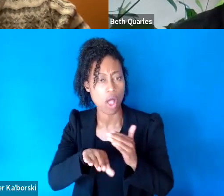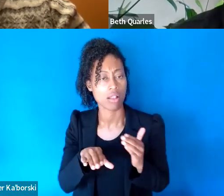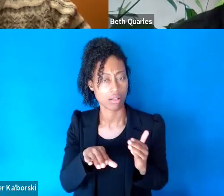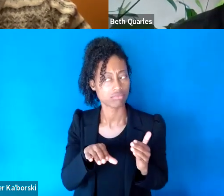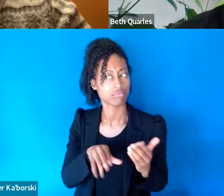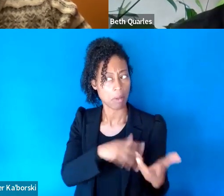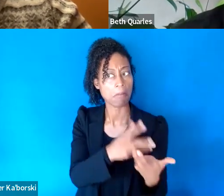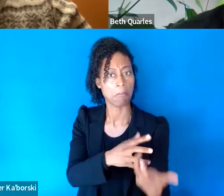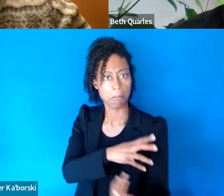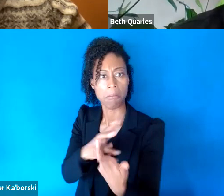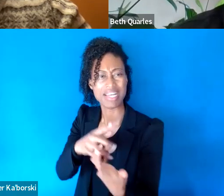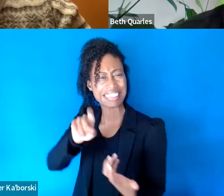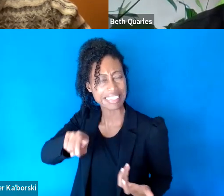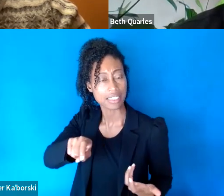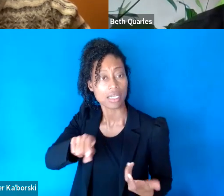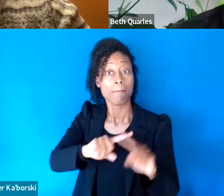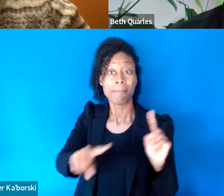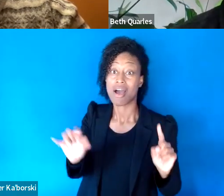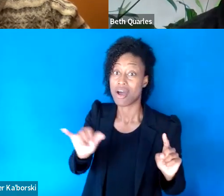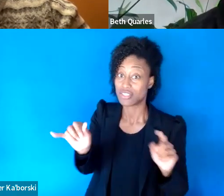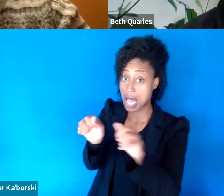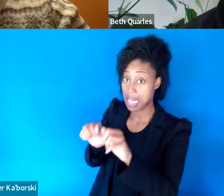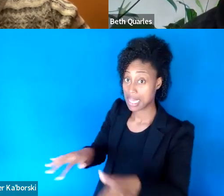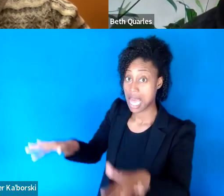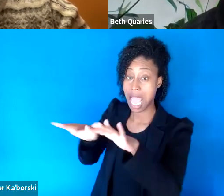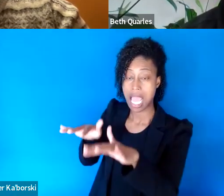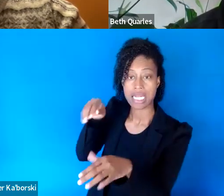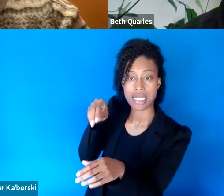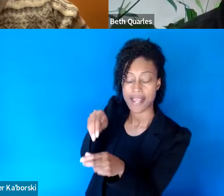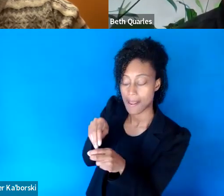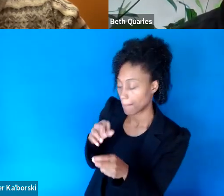also saw that there was land in